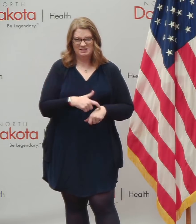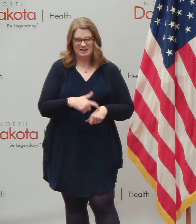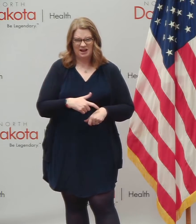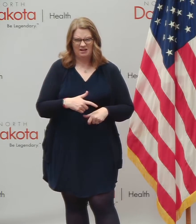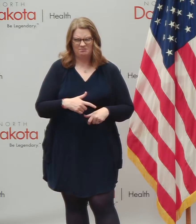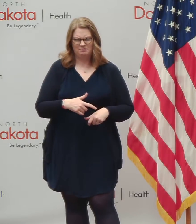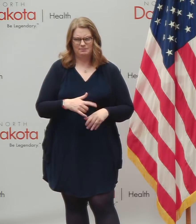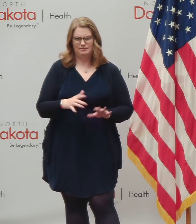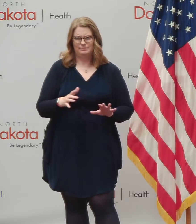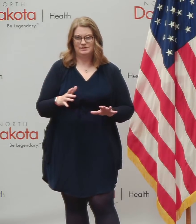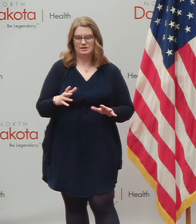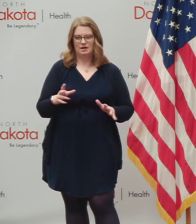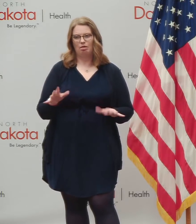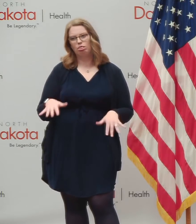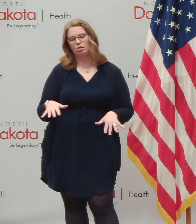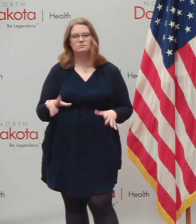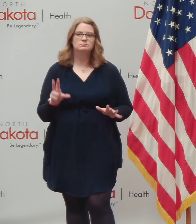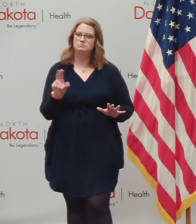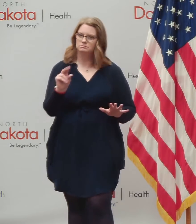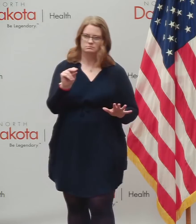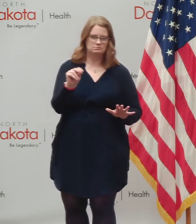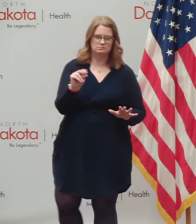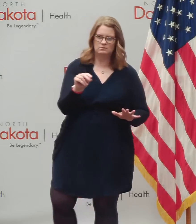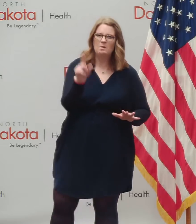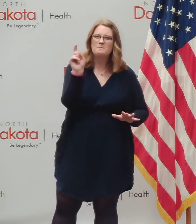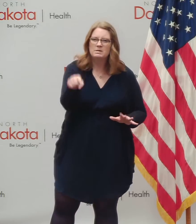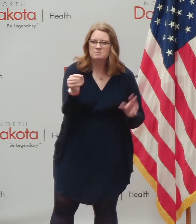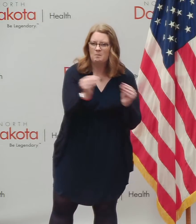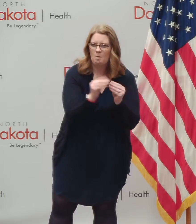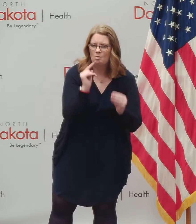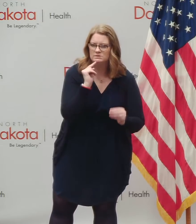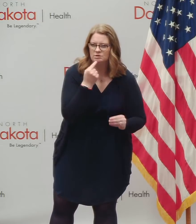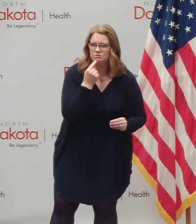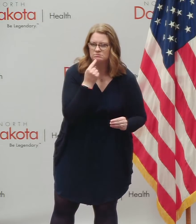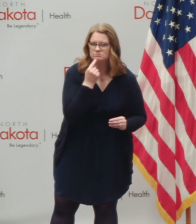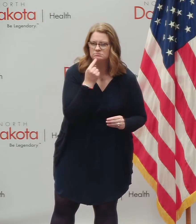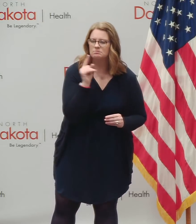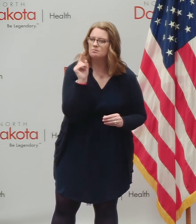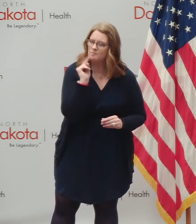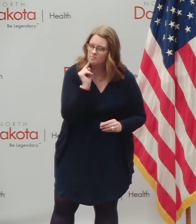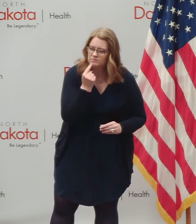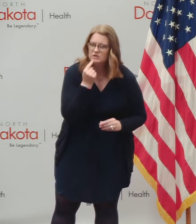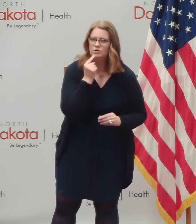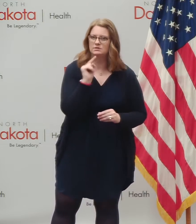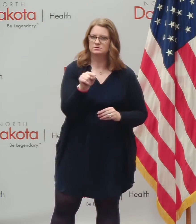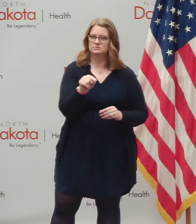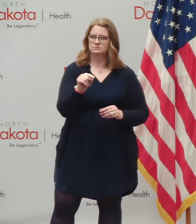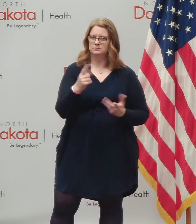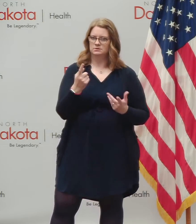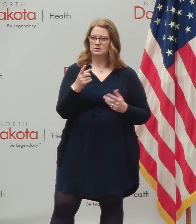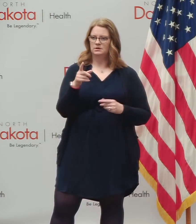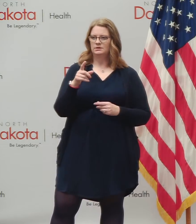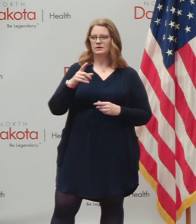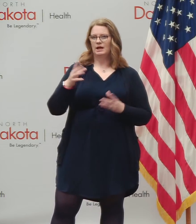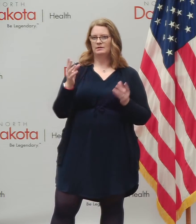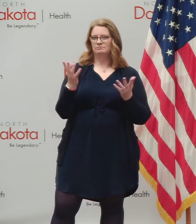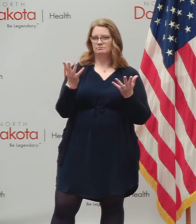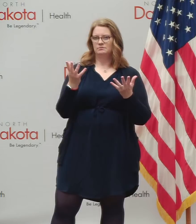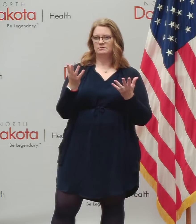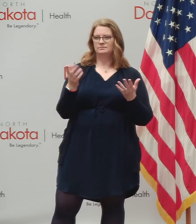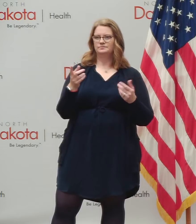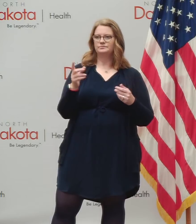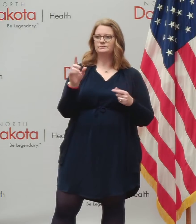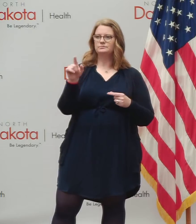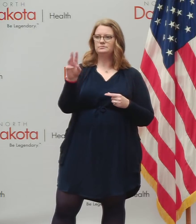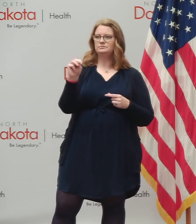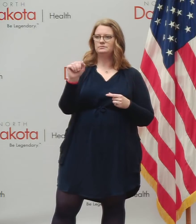do anything but to get more serious about getting more people on board with appropriate mitigation strategies. And remind me, is